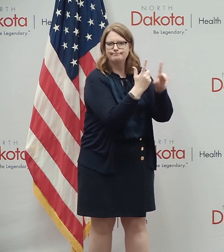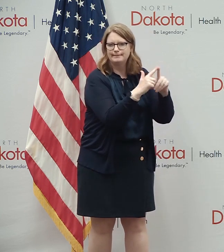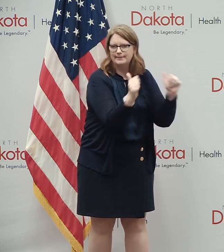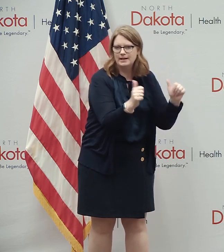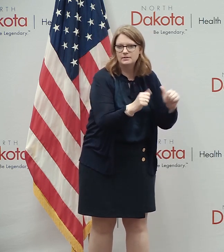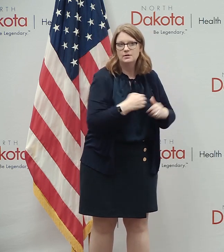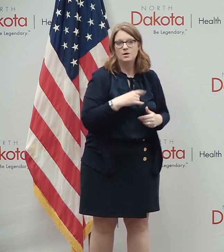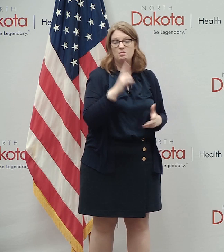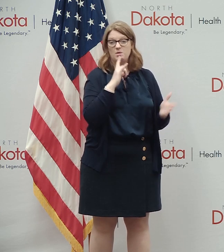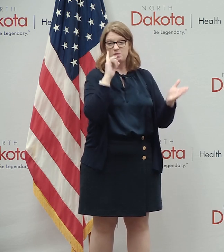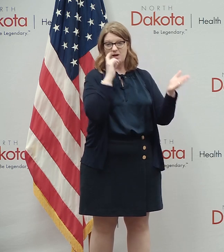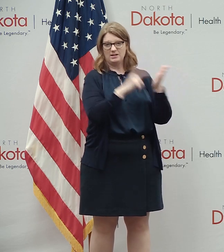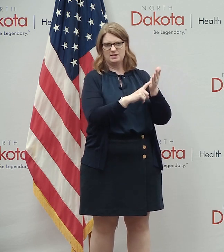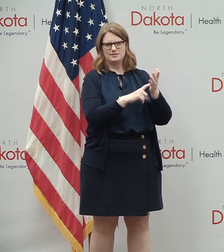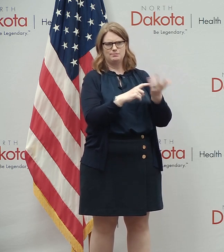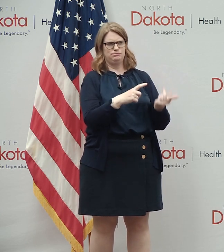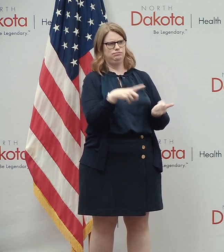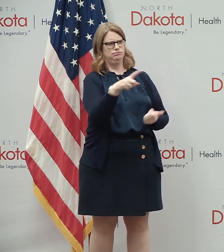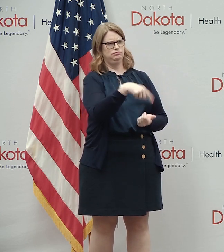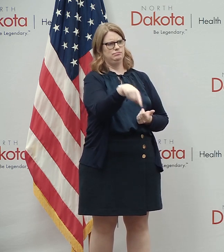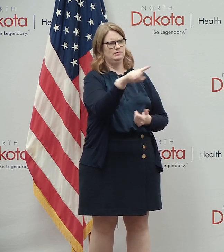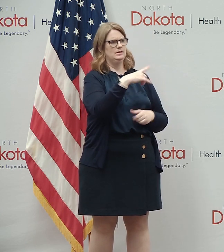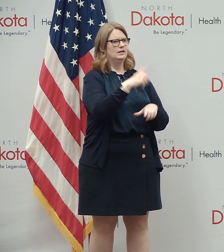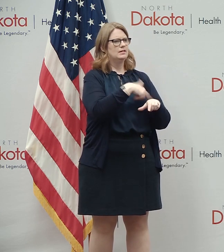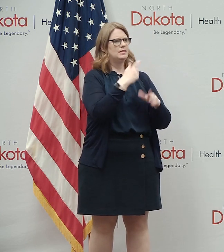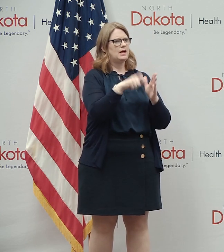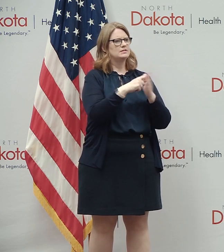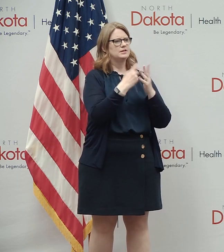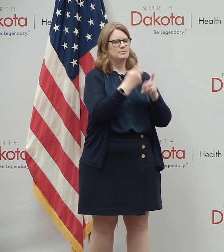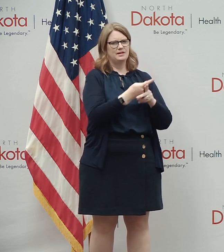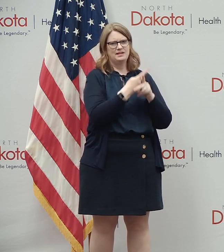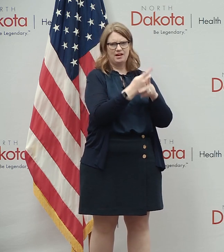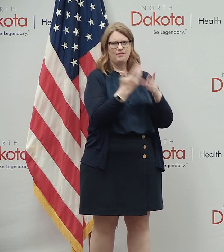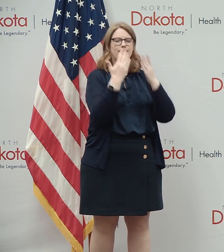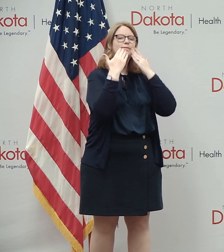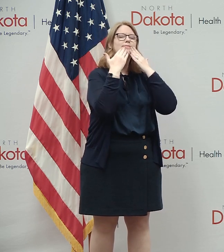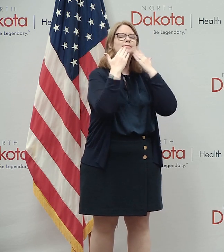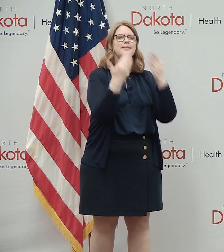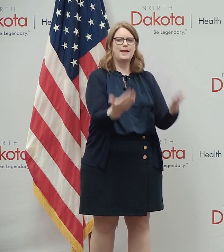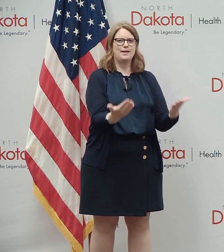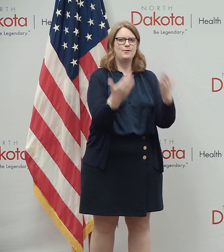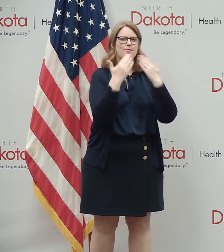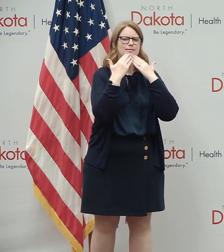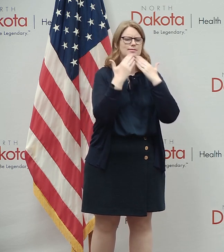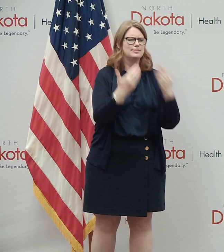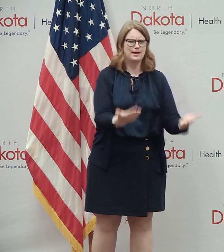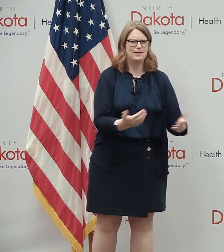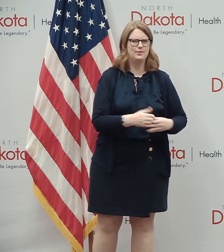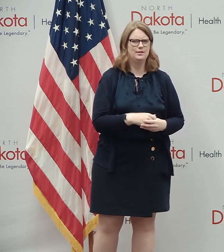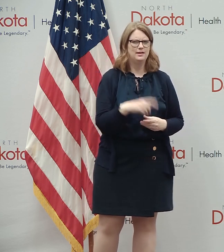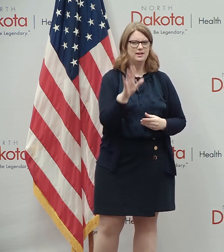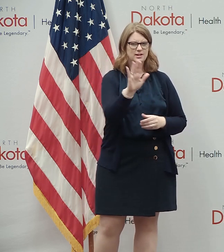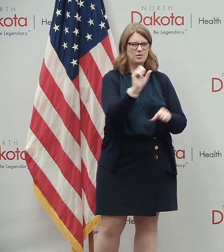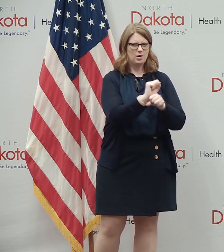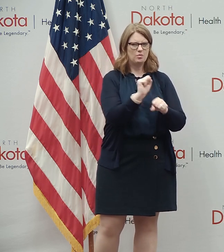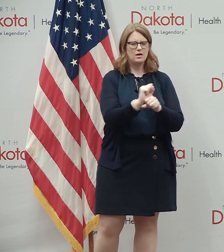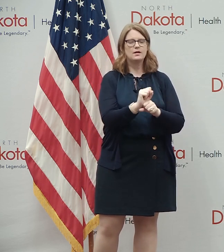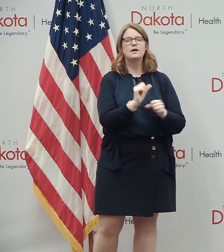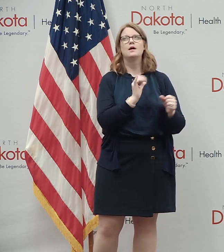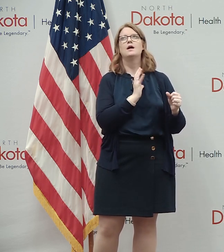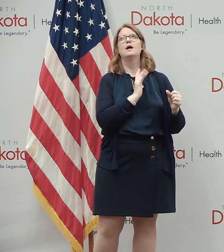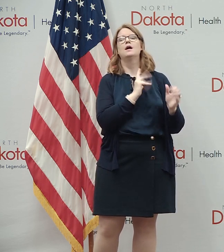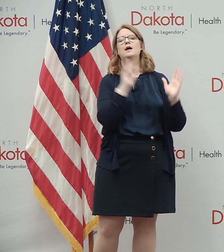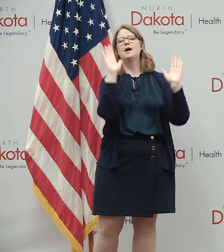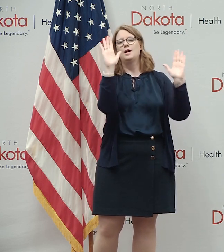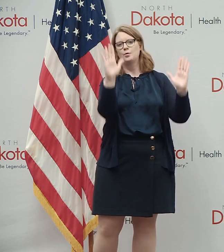that, and we say thank you to all the long-term care healthcare workers in our state. You're doing incredible work to take